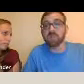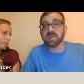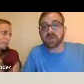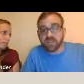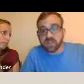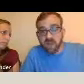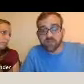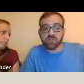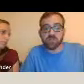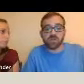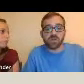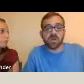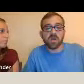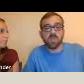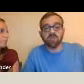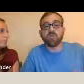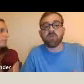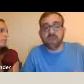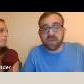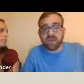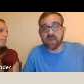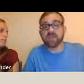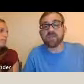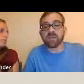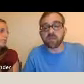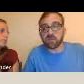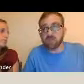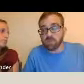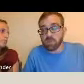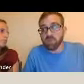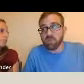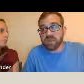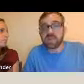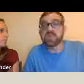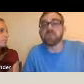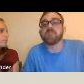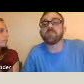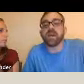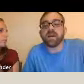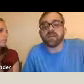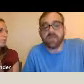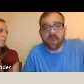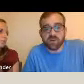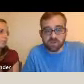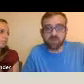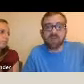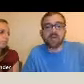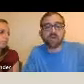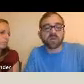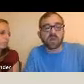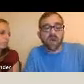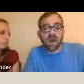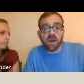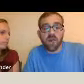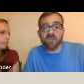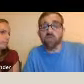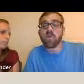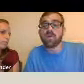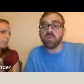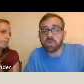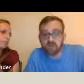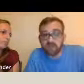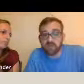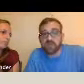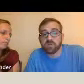training, completing their master's degree before they can even, you know, begin to make plans to enter the field. And the